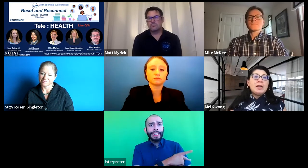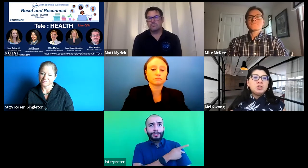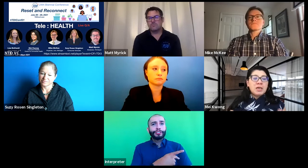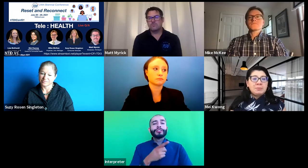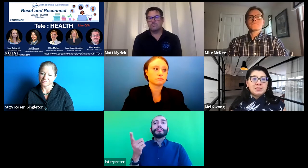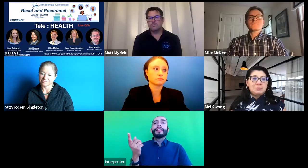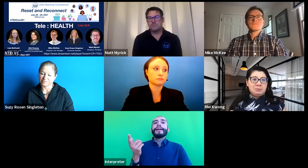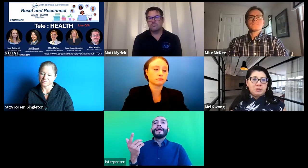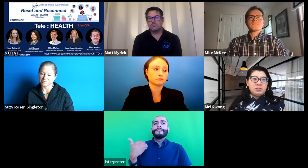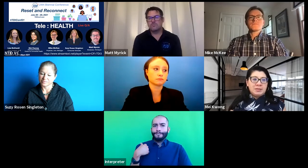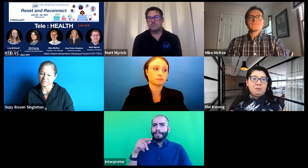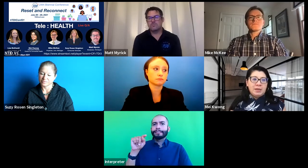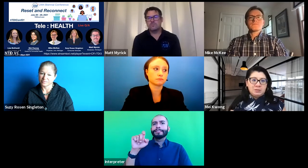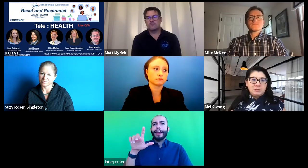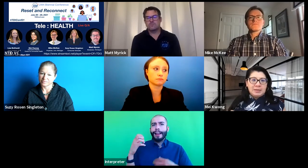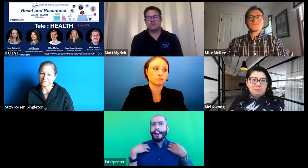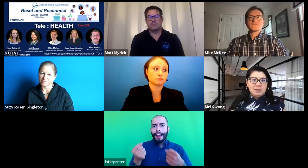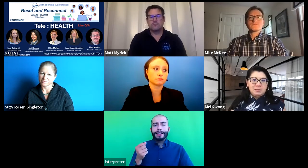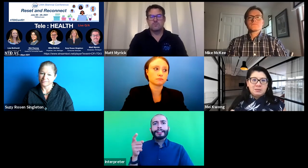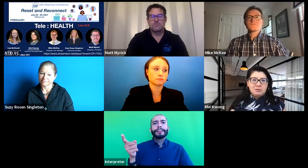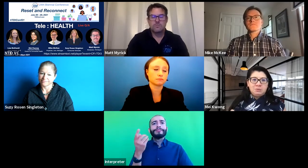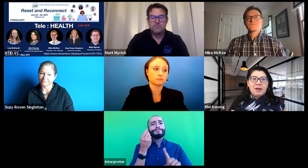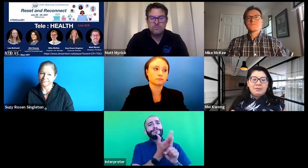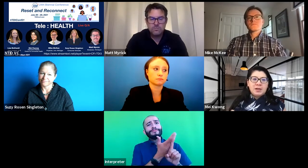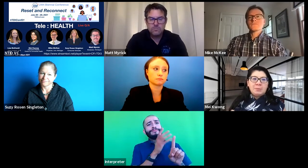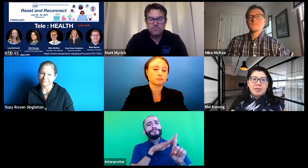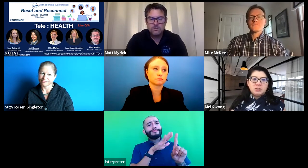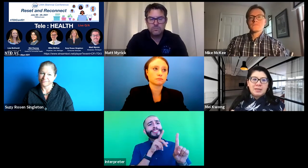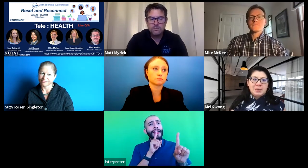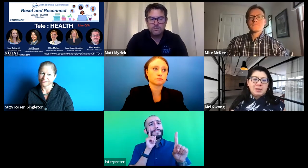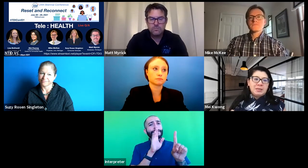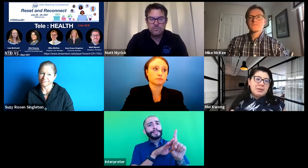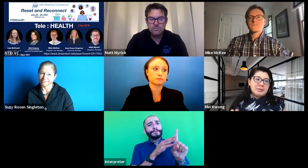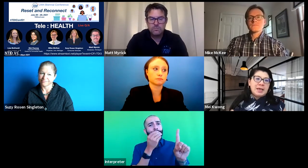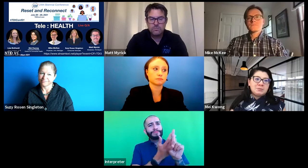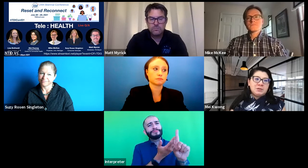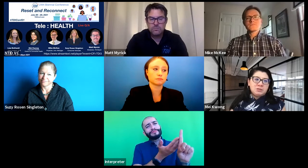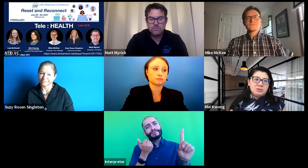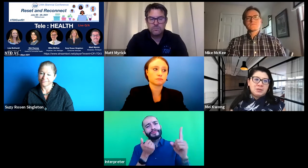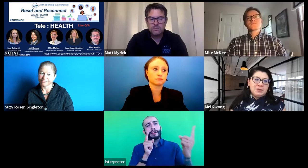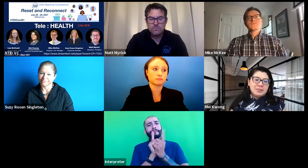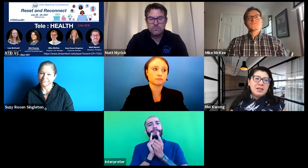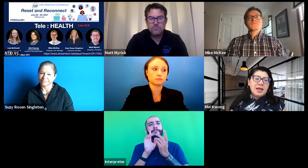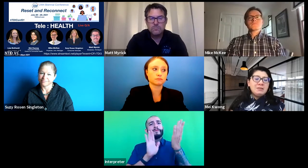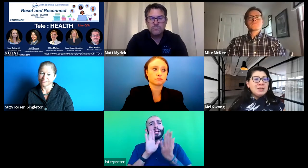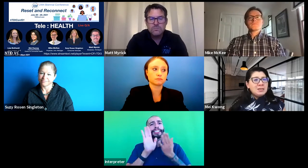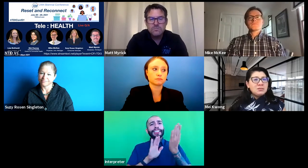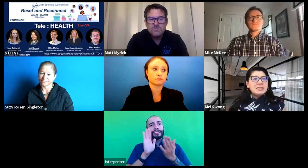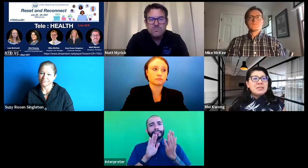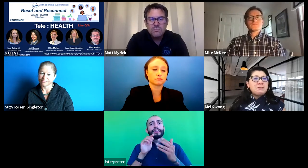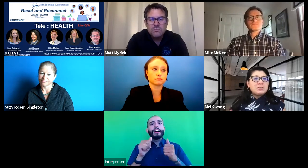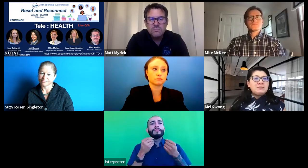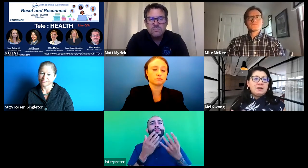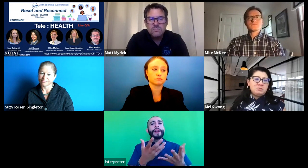patient, well, why don't you come and see me in person? That way, you know, they can provide the accommodations that they may need as opposed to doing it via telehealth. So